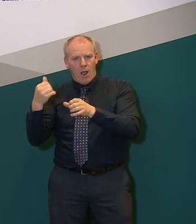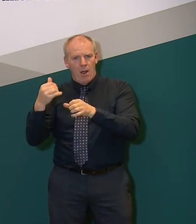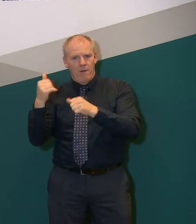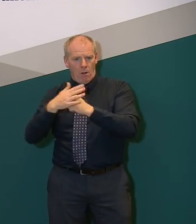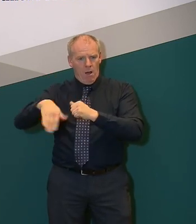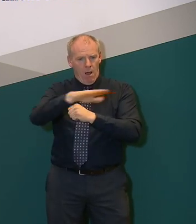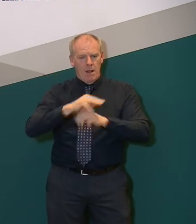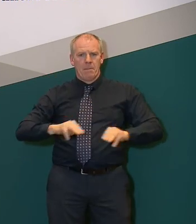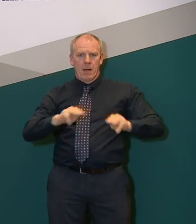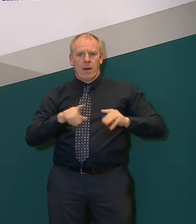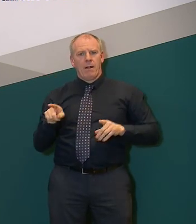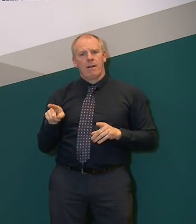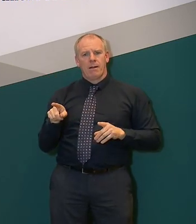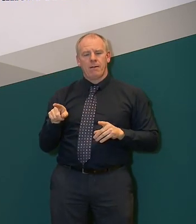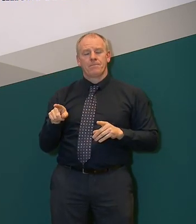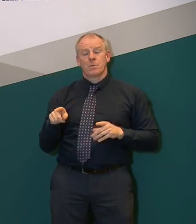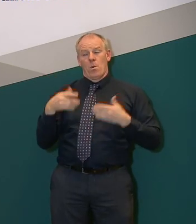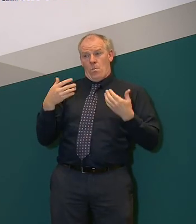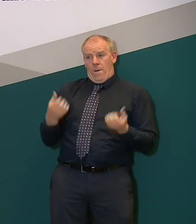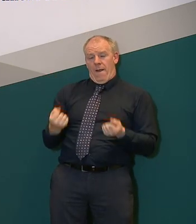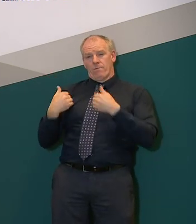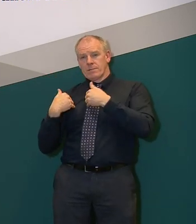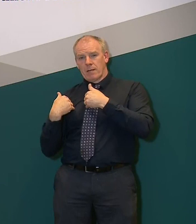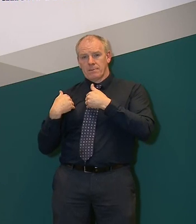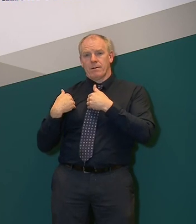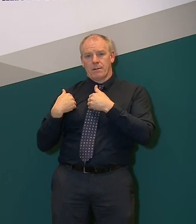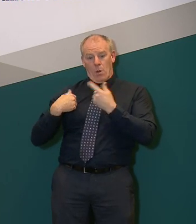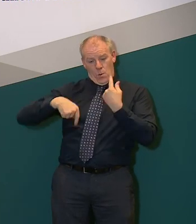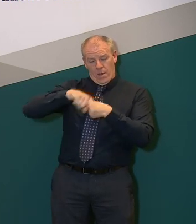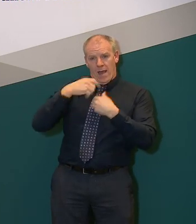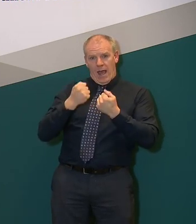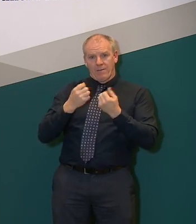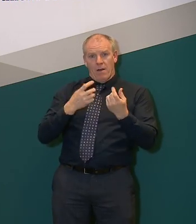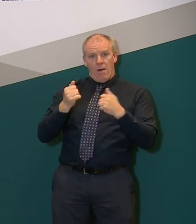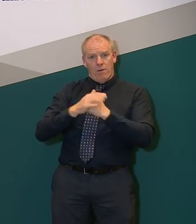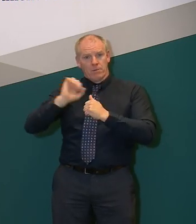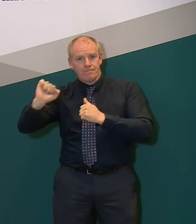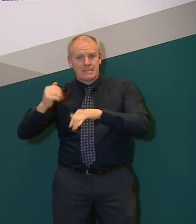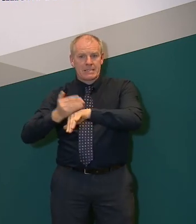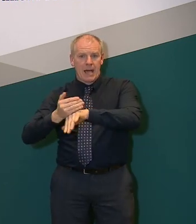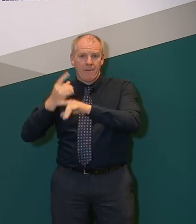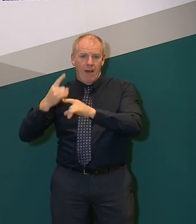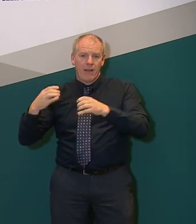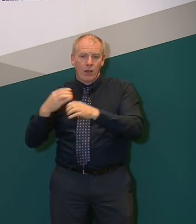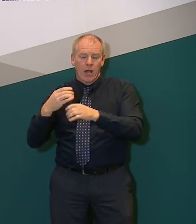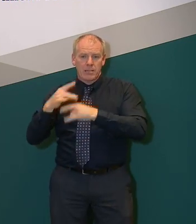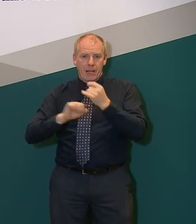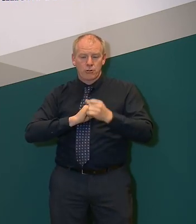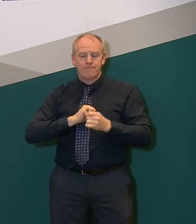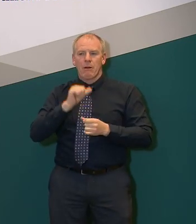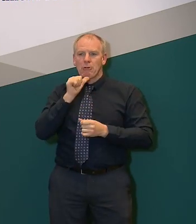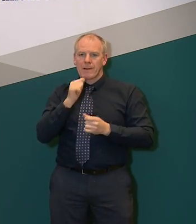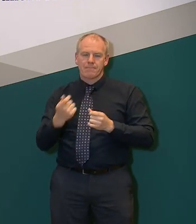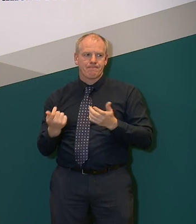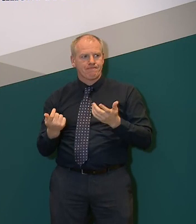us. And therefore, we have a responsibility to them to do what we can to ensure that there are